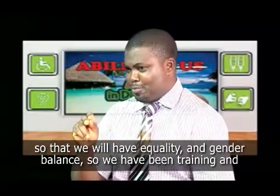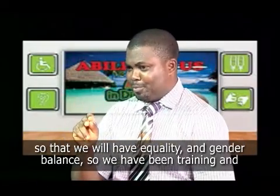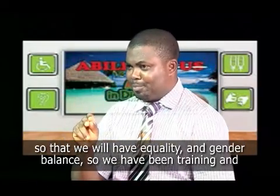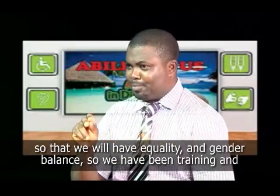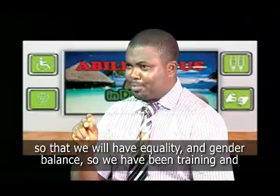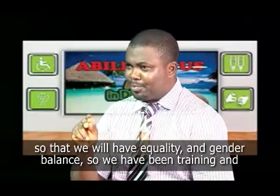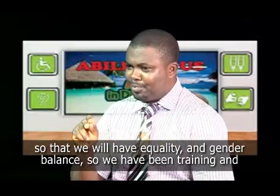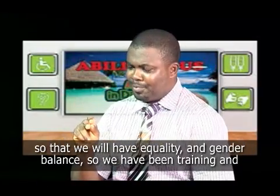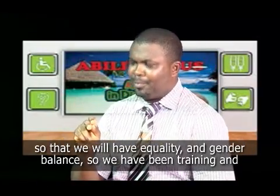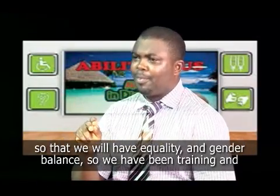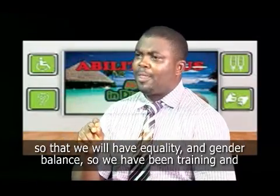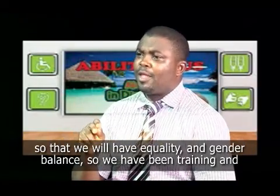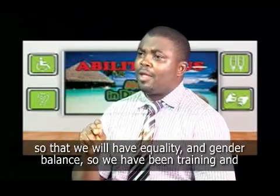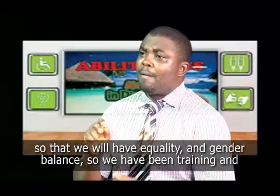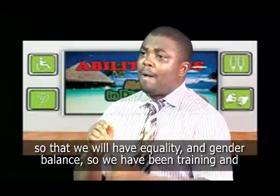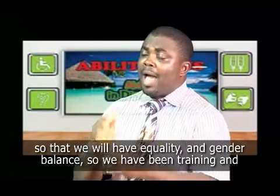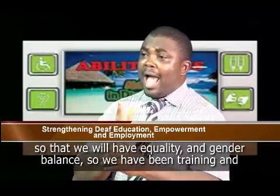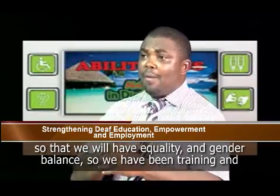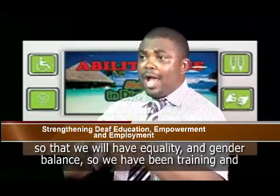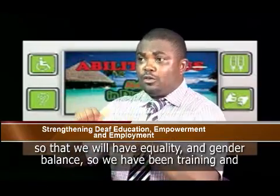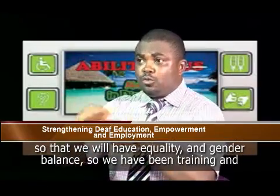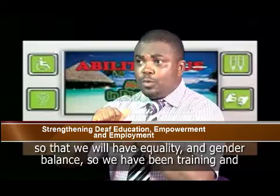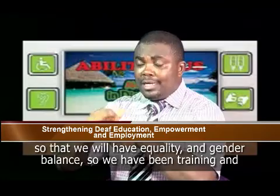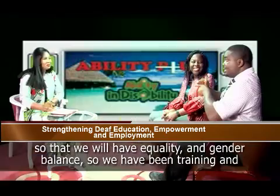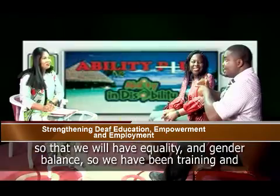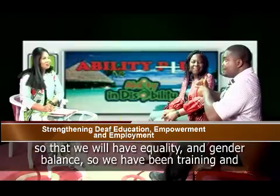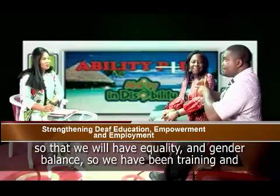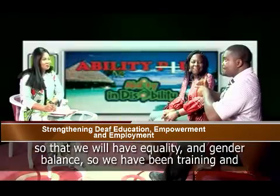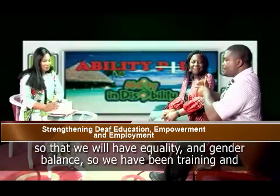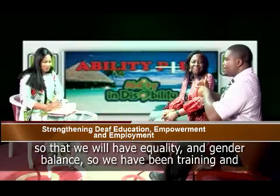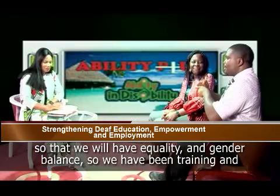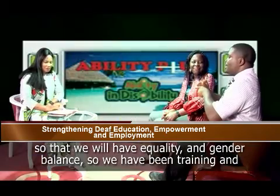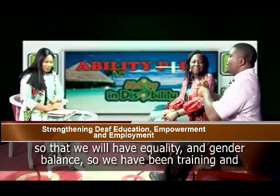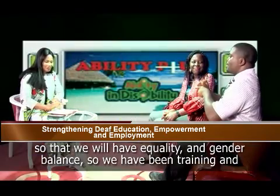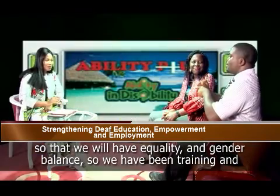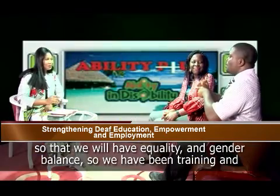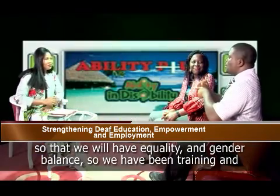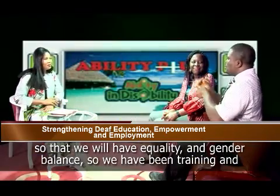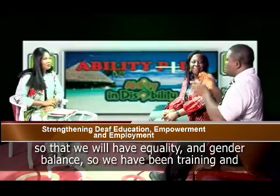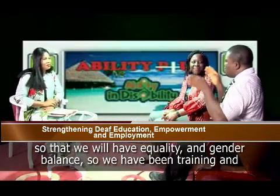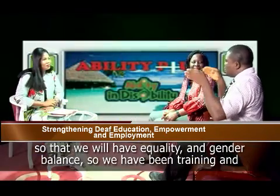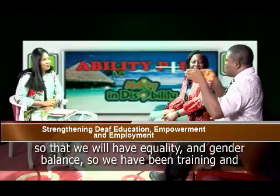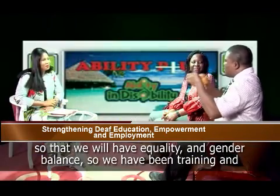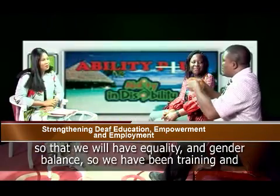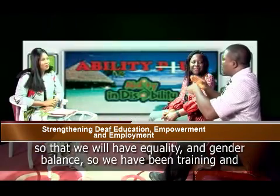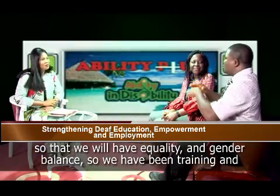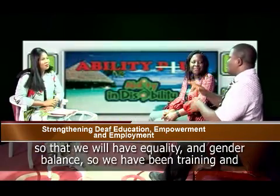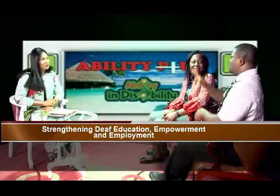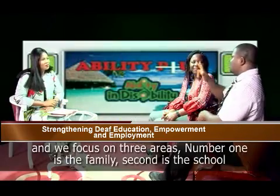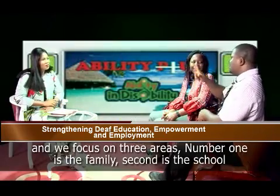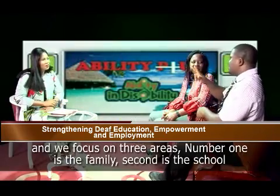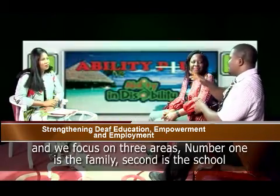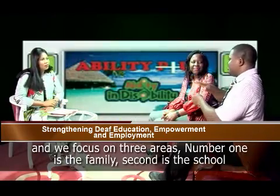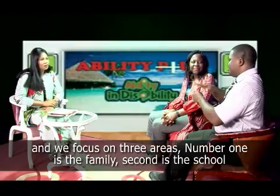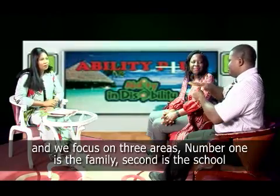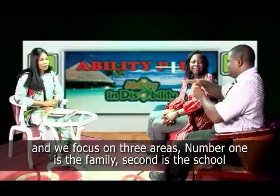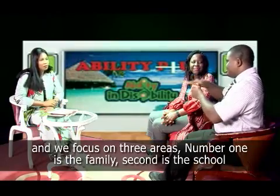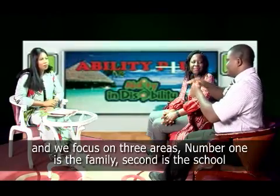equality, and then we understand gender balance. So we have been training, and we focus on